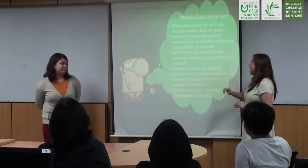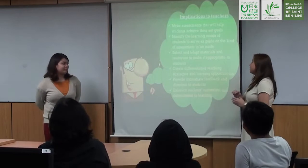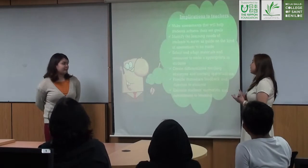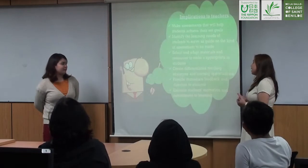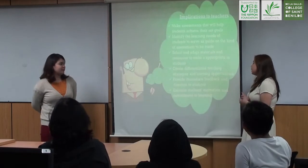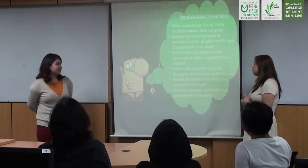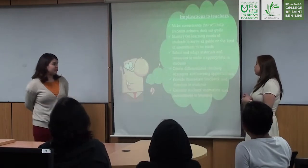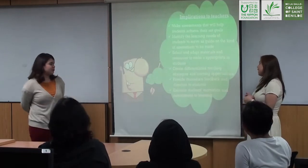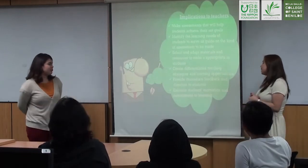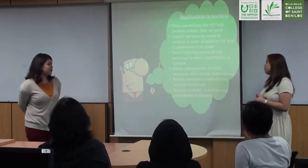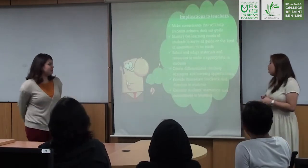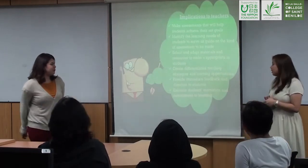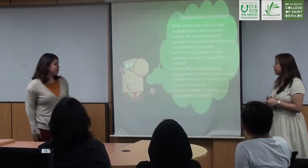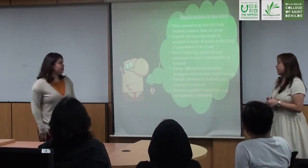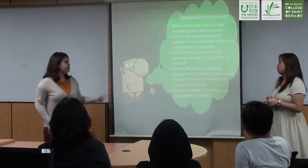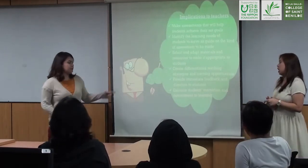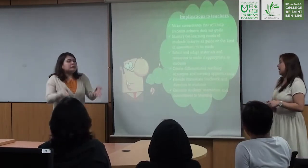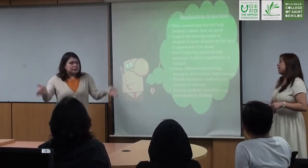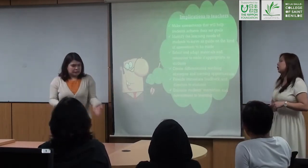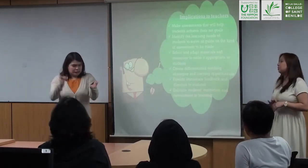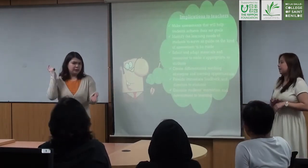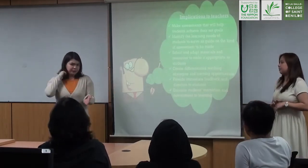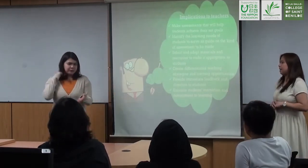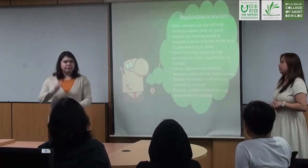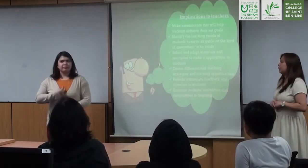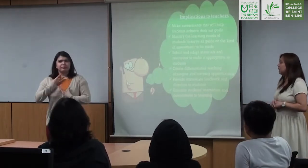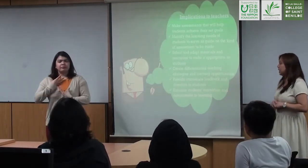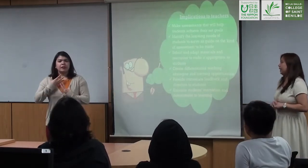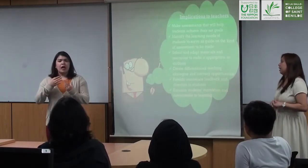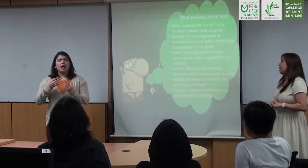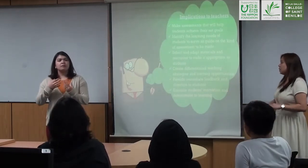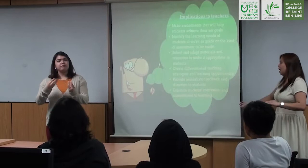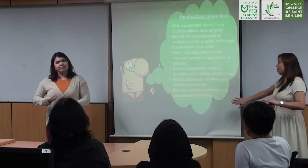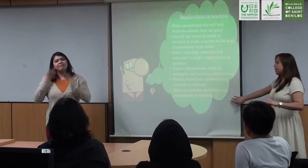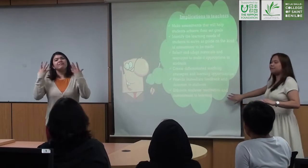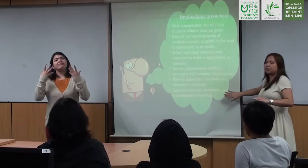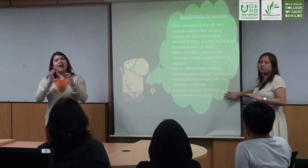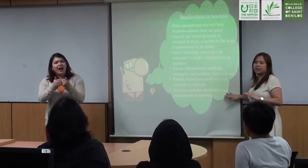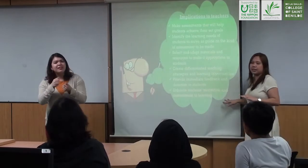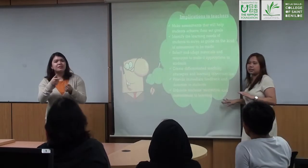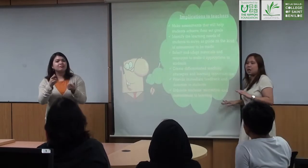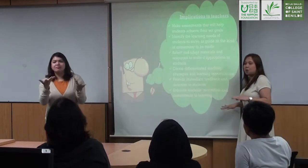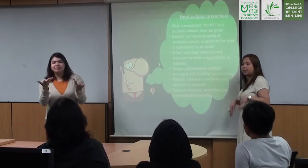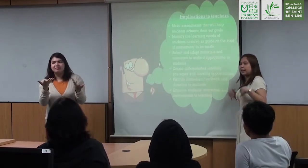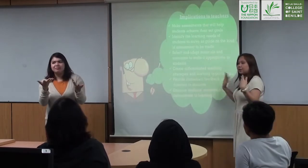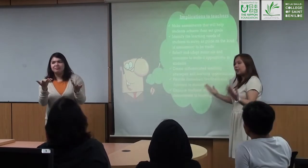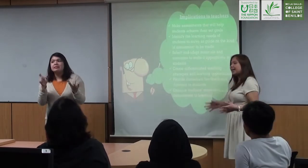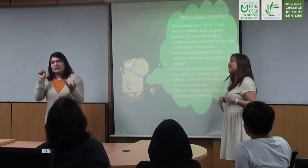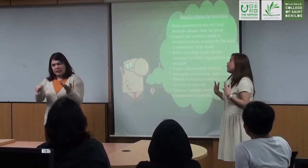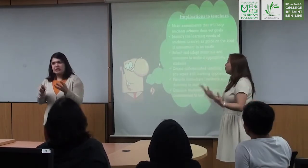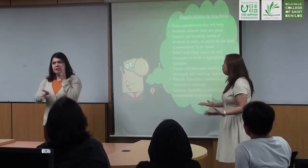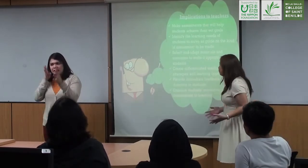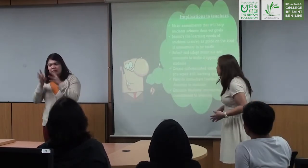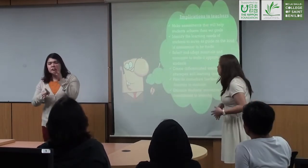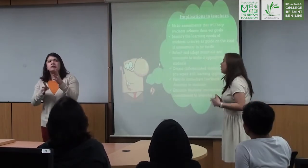And then enhance students' motivation and commitment to learning. So how can we do this? We